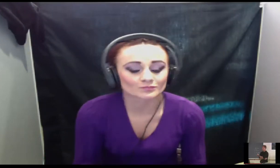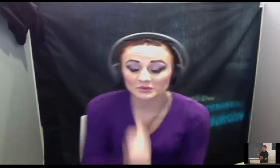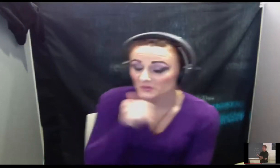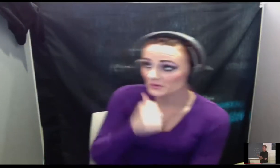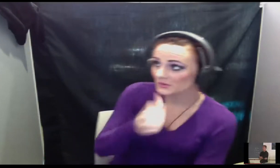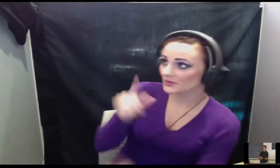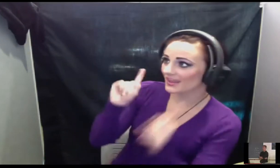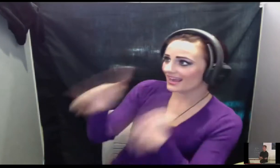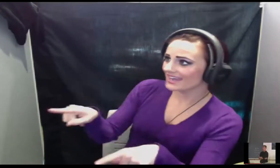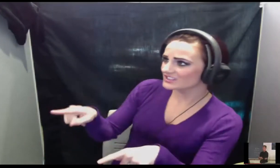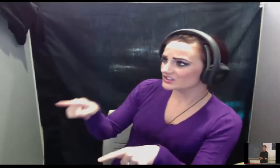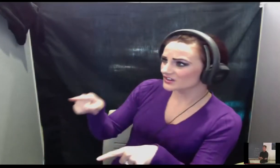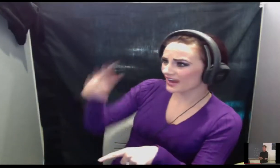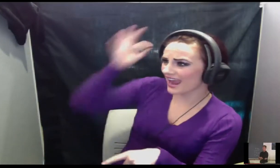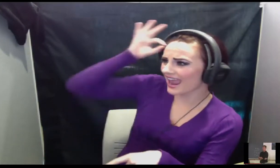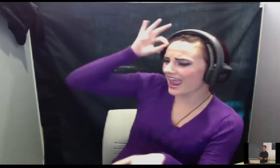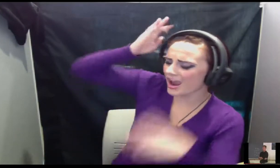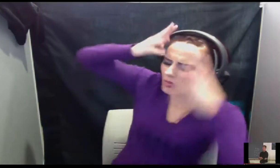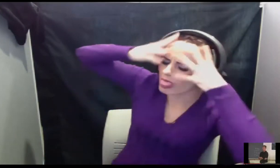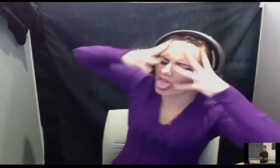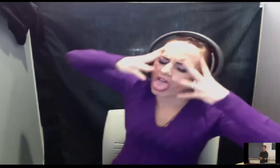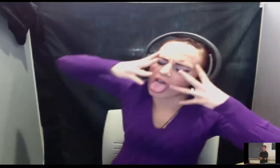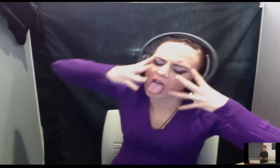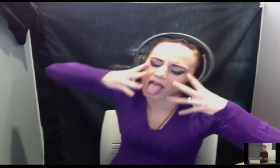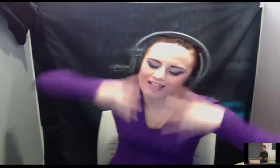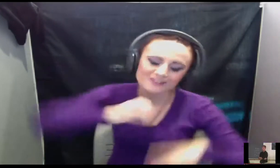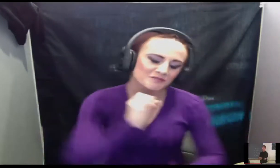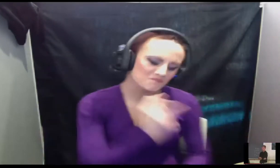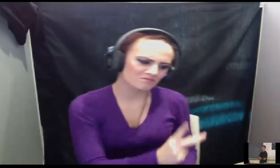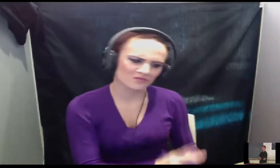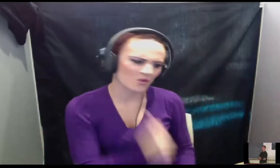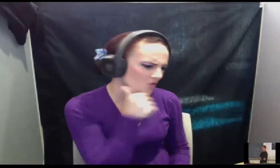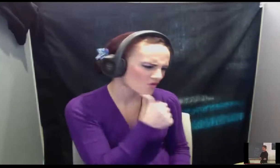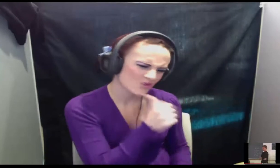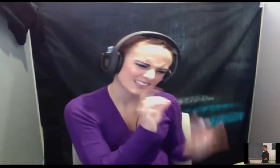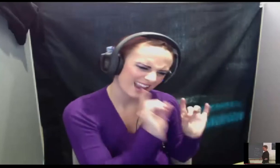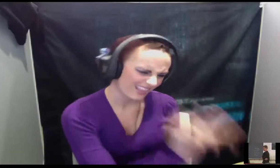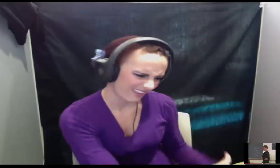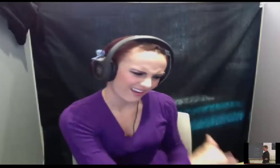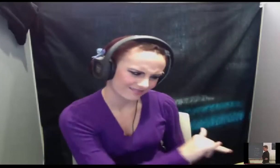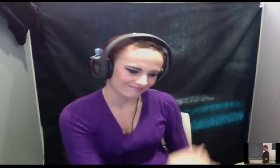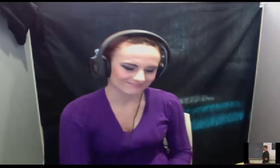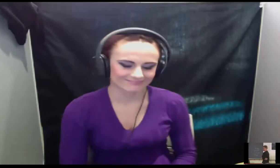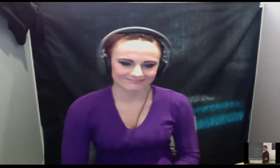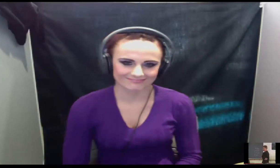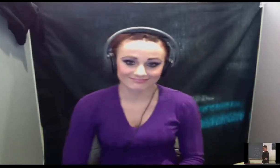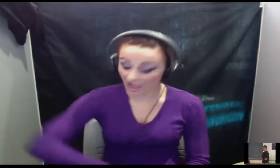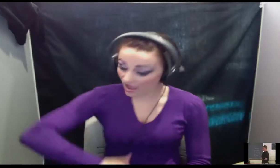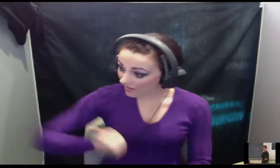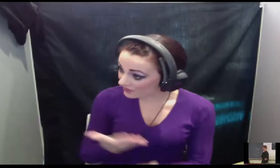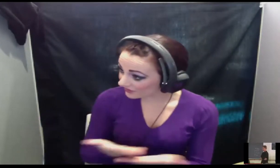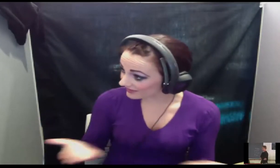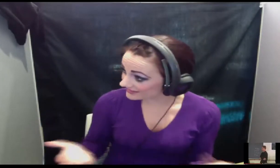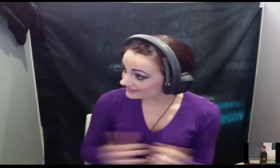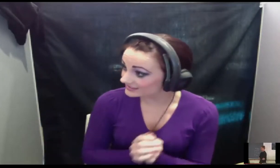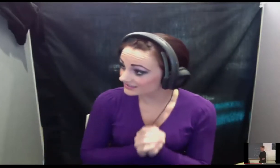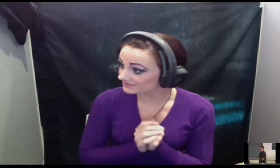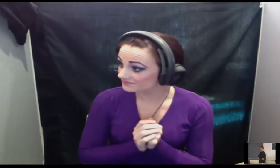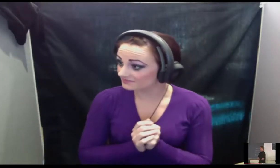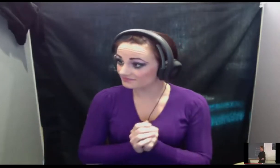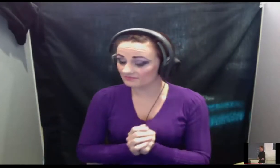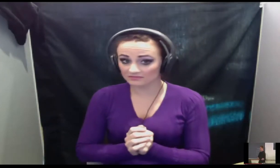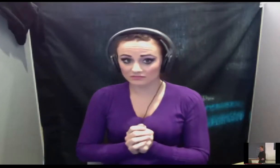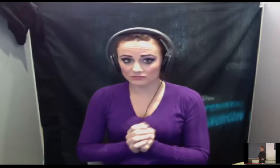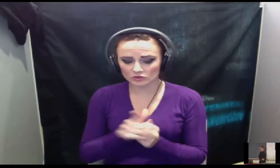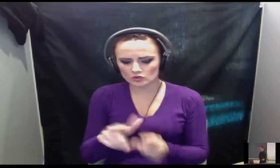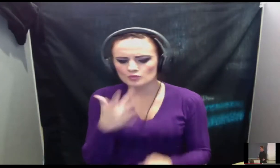Okay. Those girls just hate it when their hair goes flat, don't they? Other things? Go outside, and would you rather be outside working in